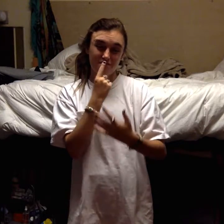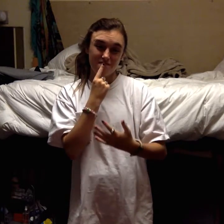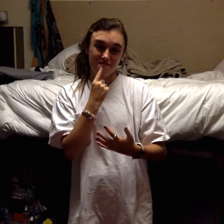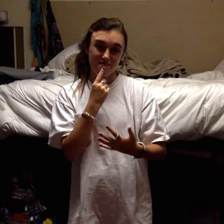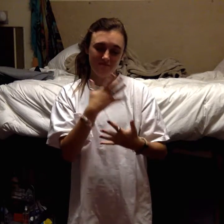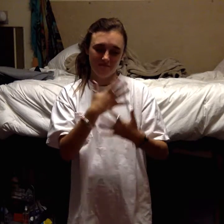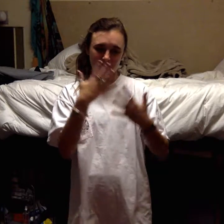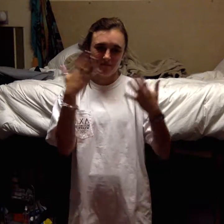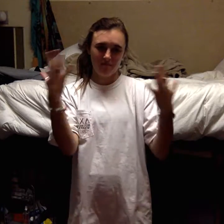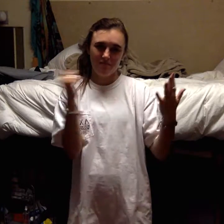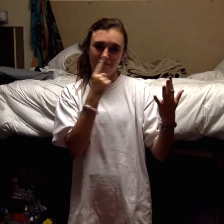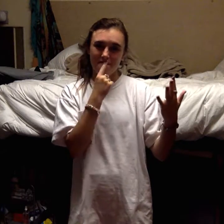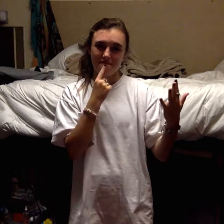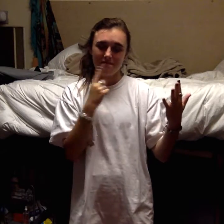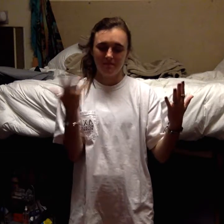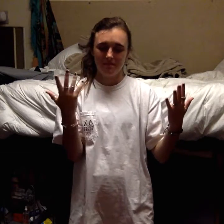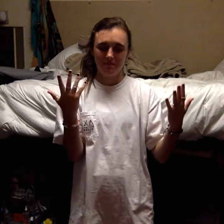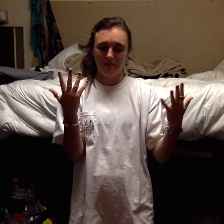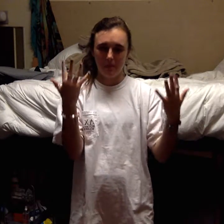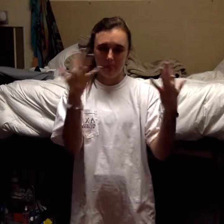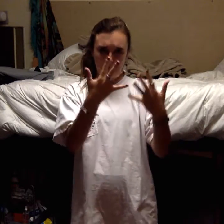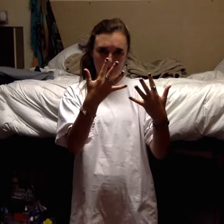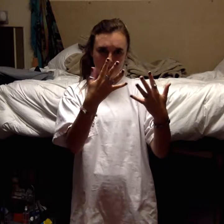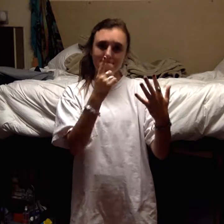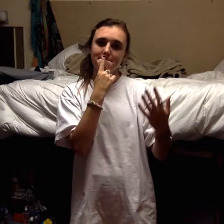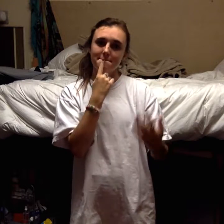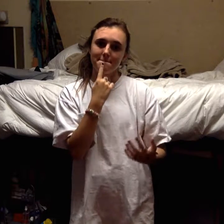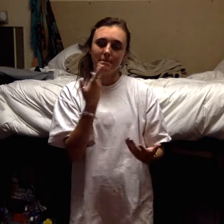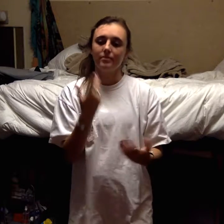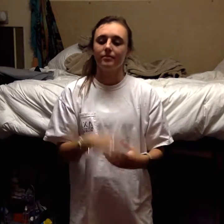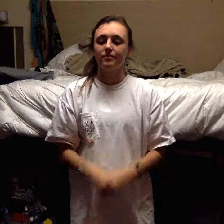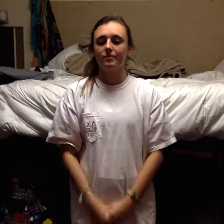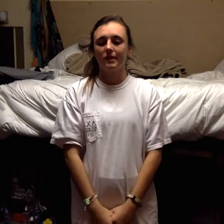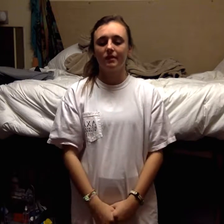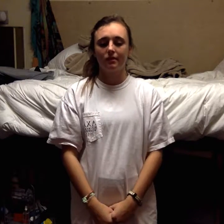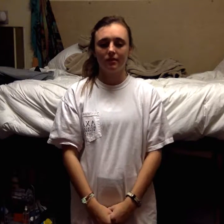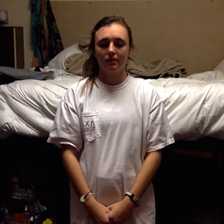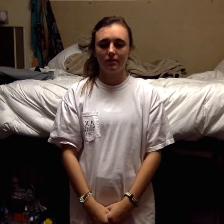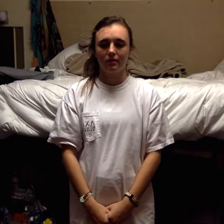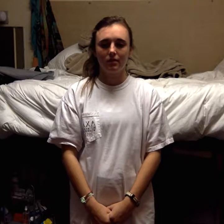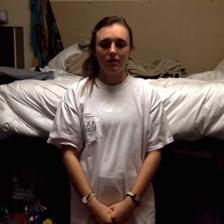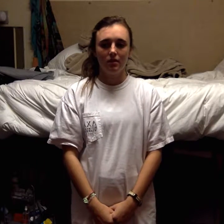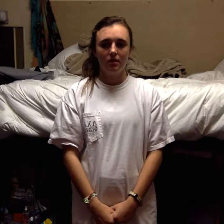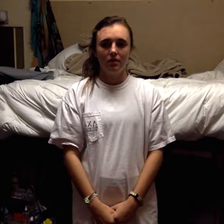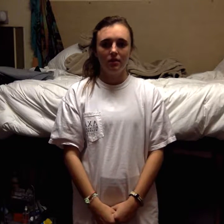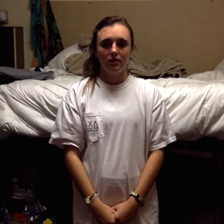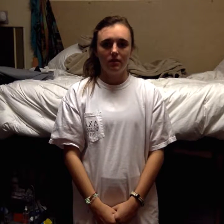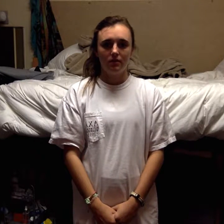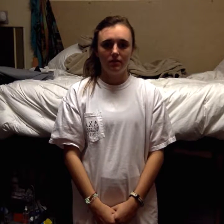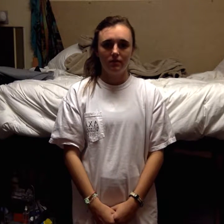here. If I were to put the colors on it this way, what would I be saying? Where's the sun going to be?